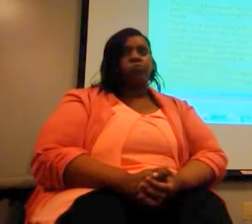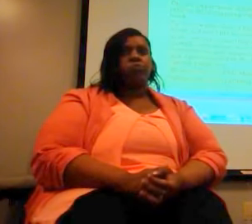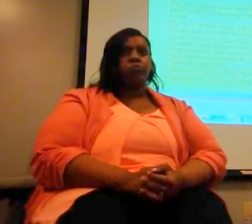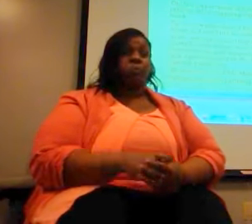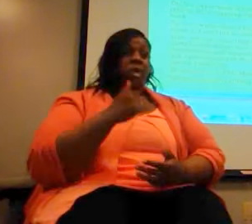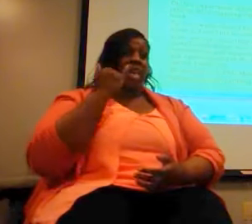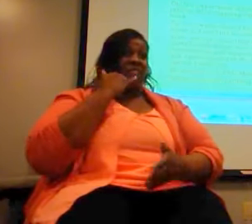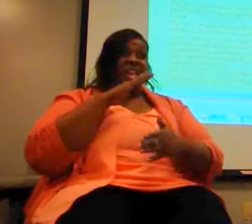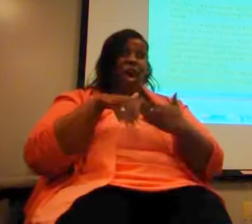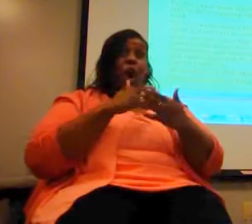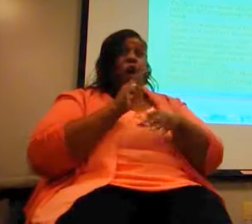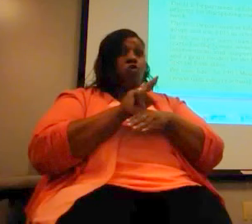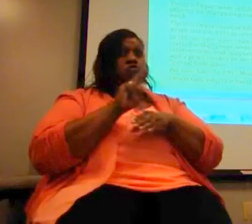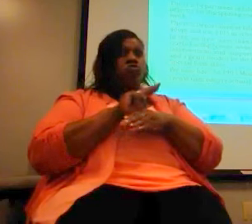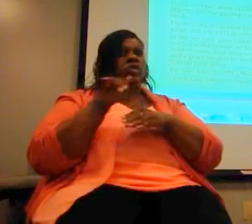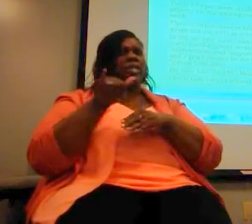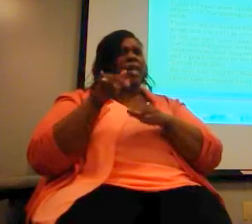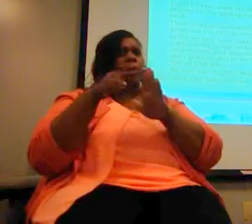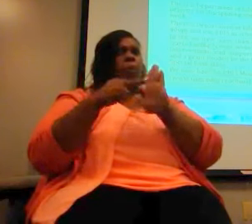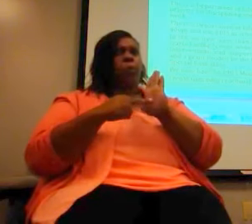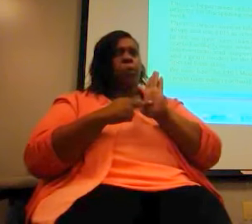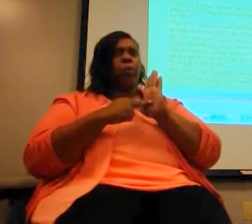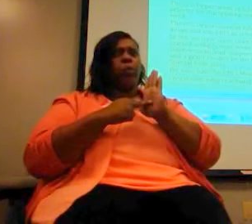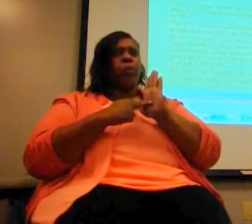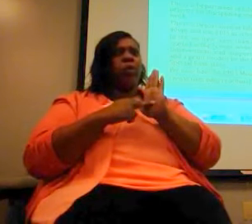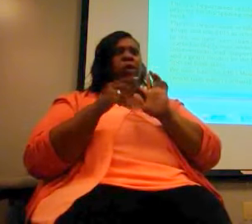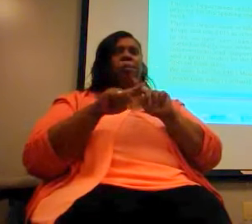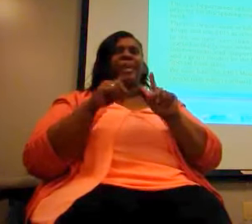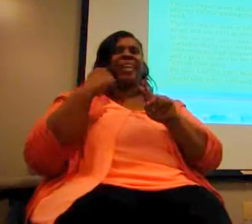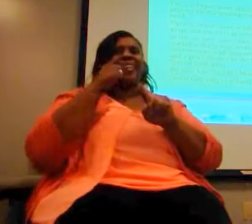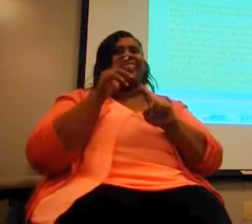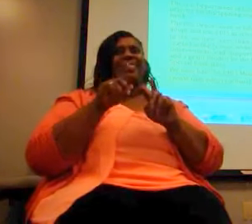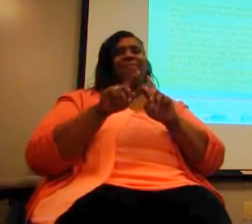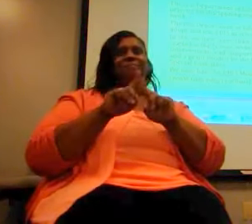operating on the same principles, but it looks differently, which is exactly how